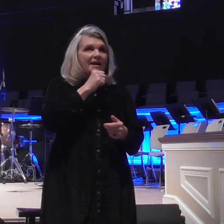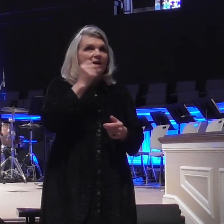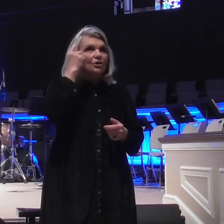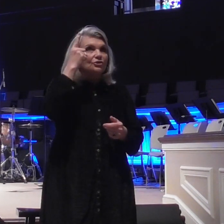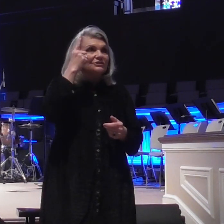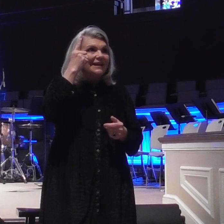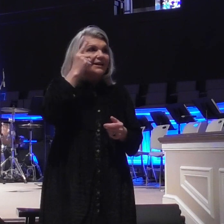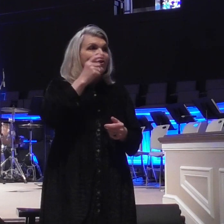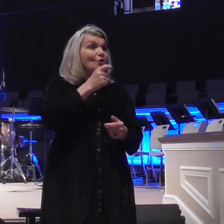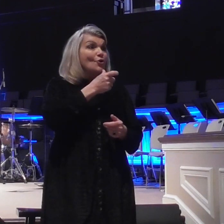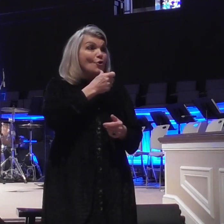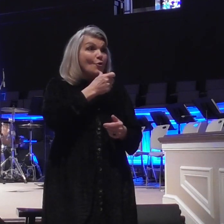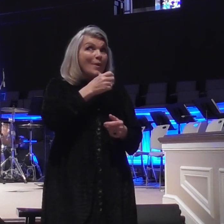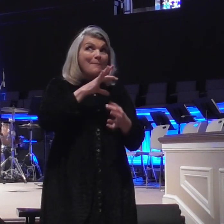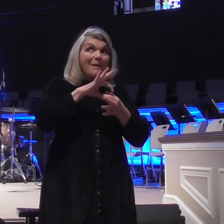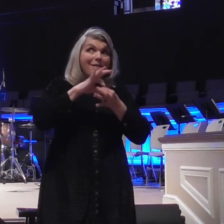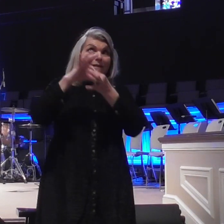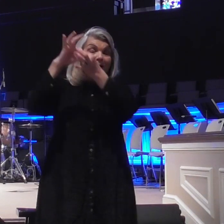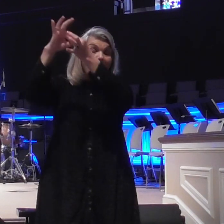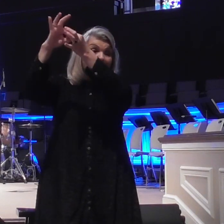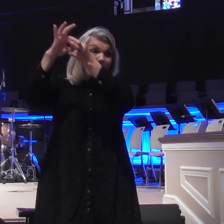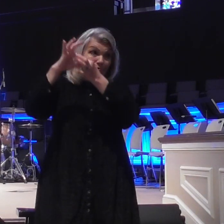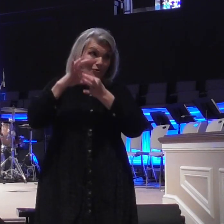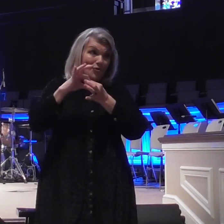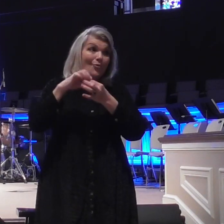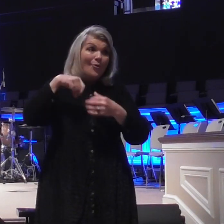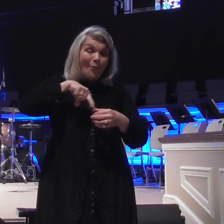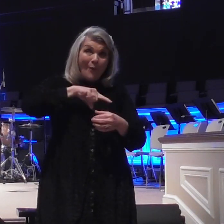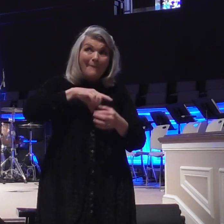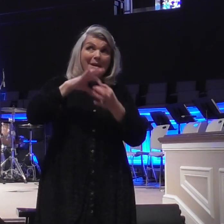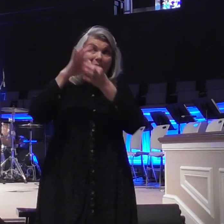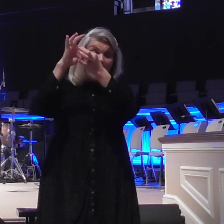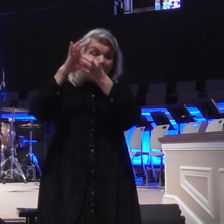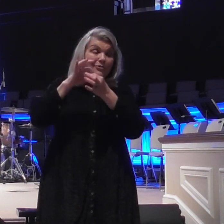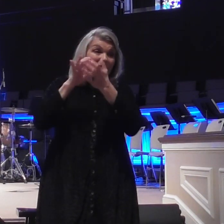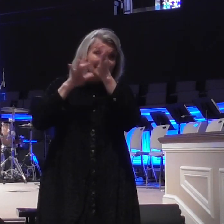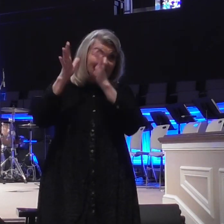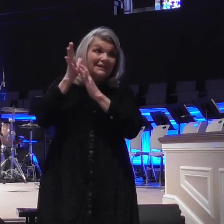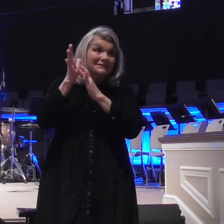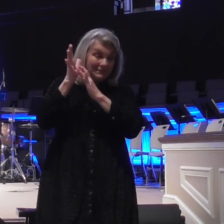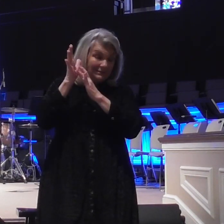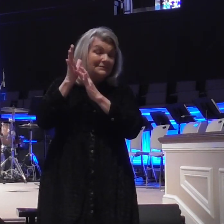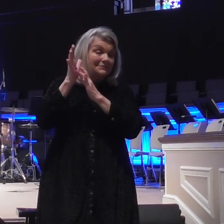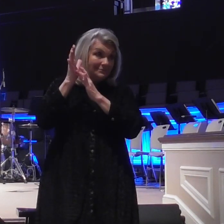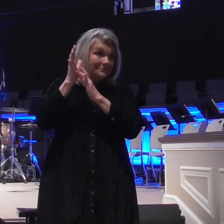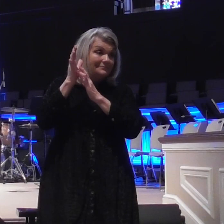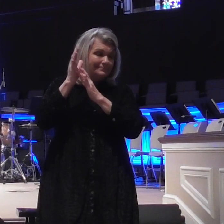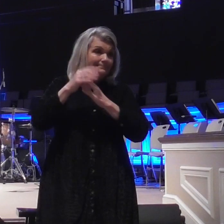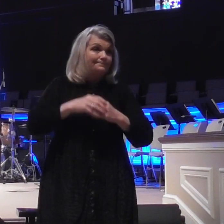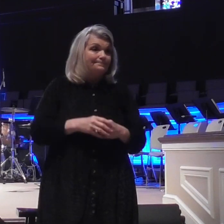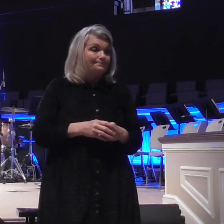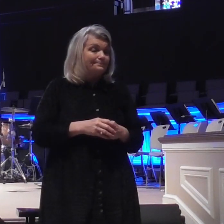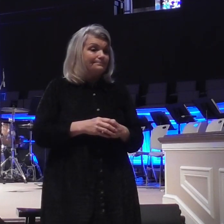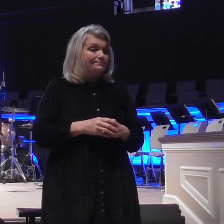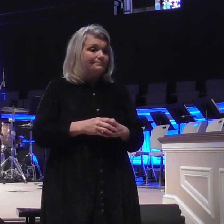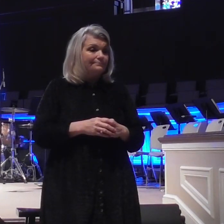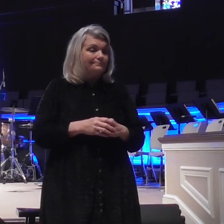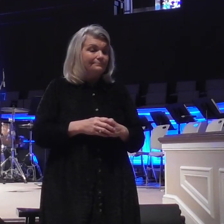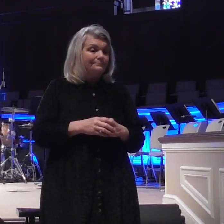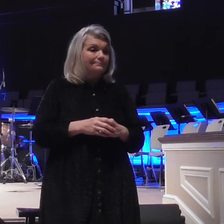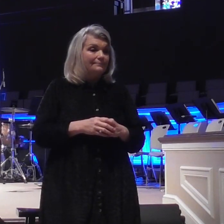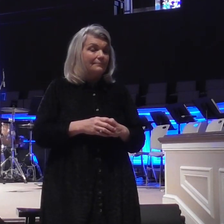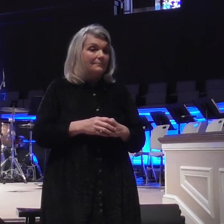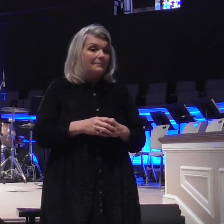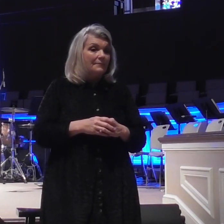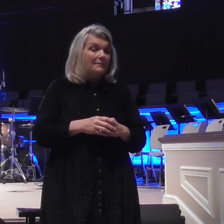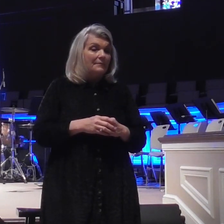of confusion around what's called gender ideology. And what I started to challenge you about last week is that we really do need to get down to brass